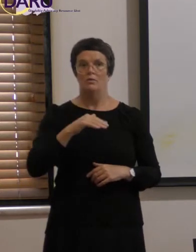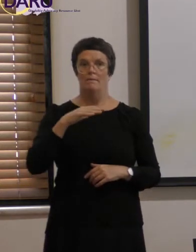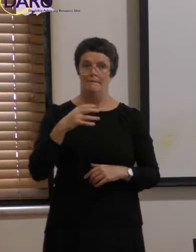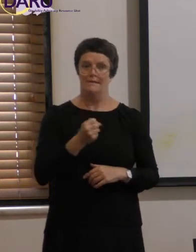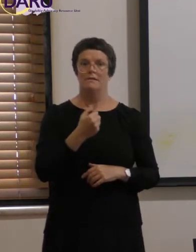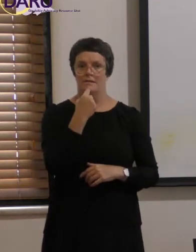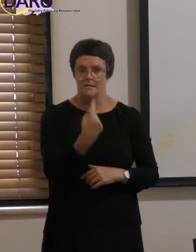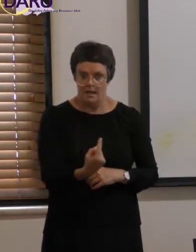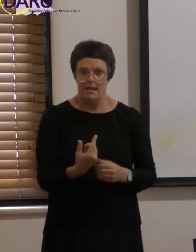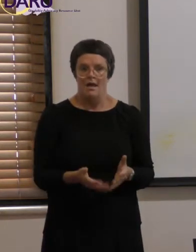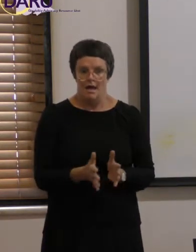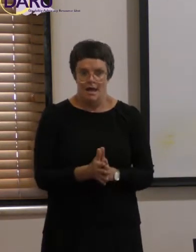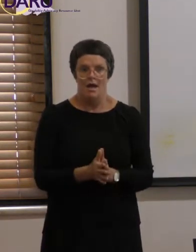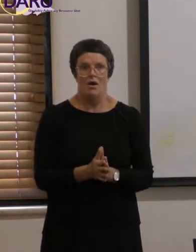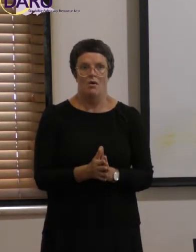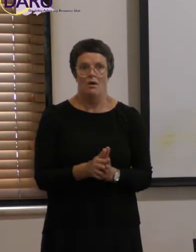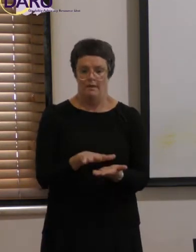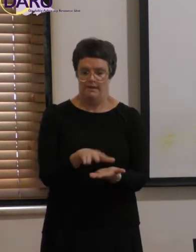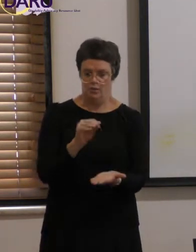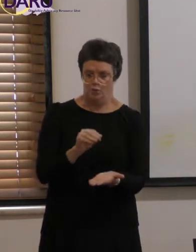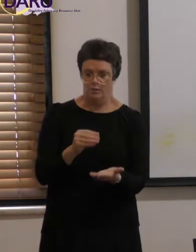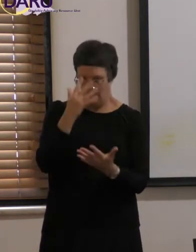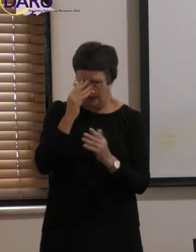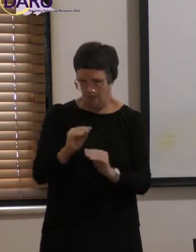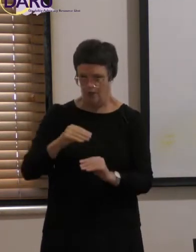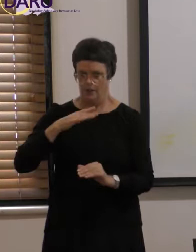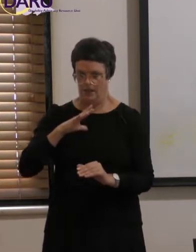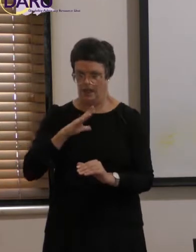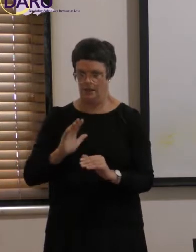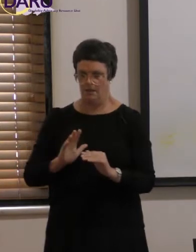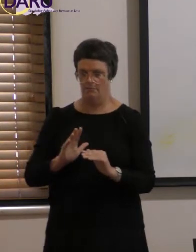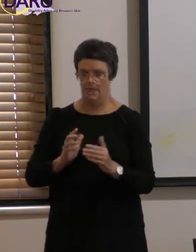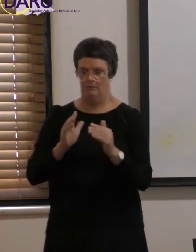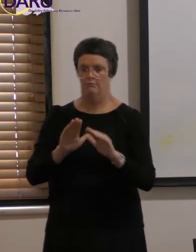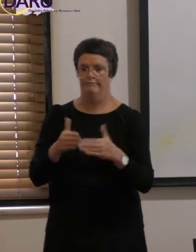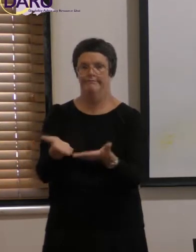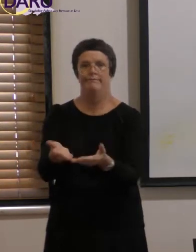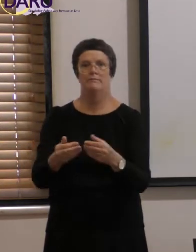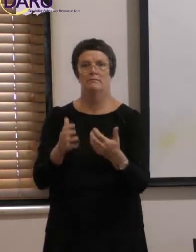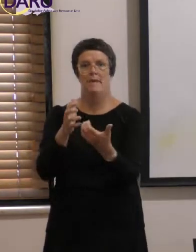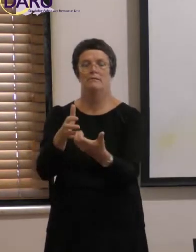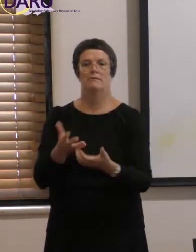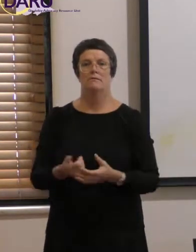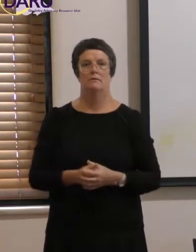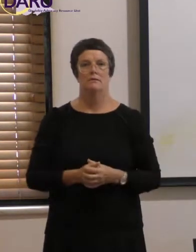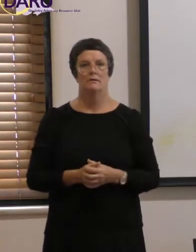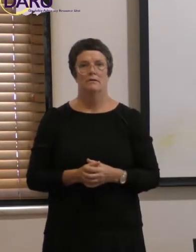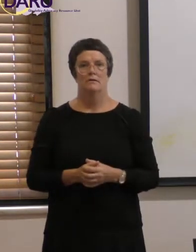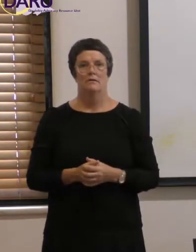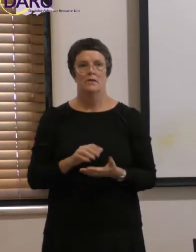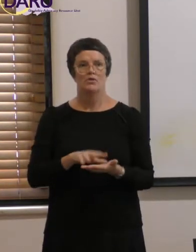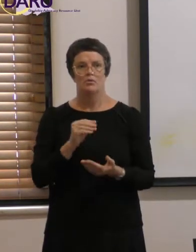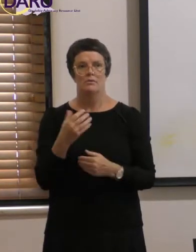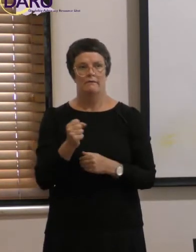how their educational needs are being met on the same basis, and that they're getting the same educational opportunities as kids